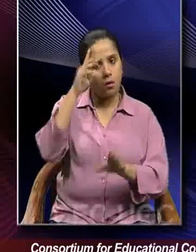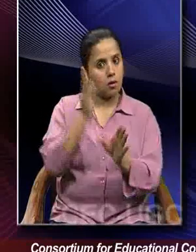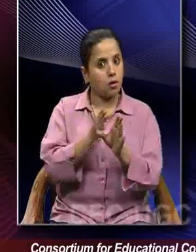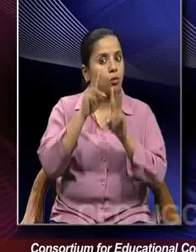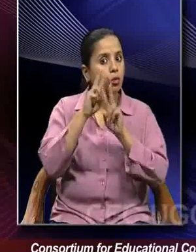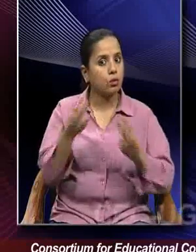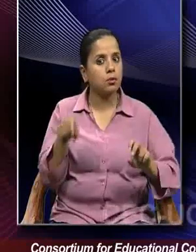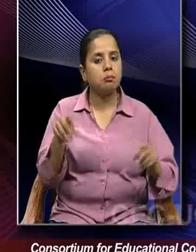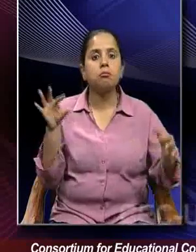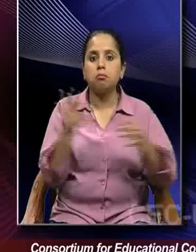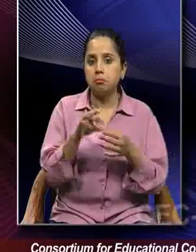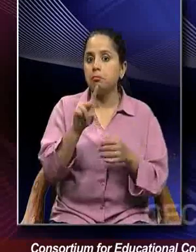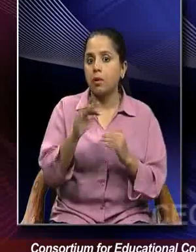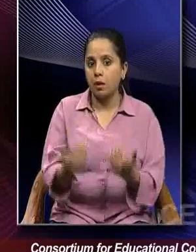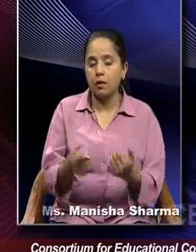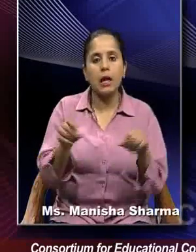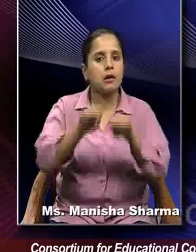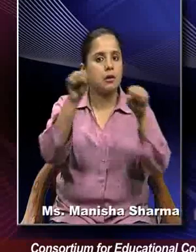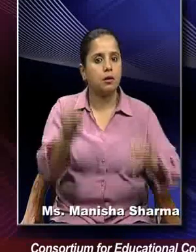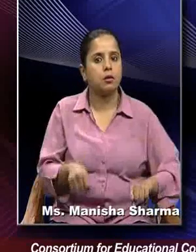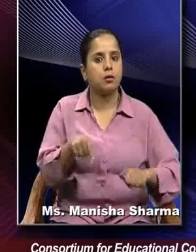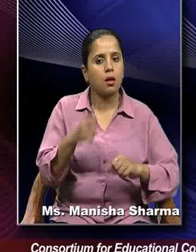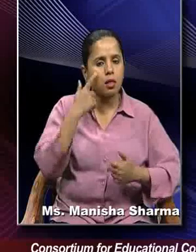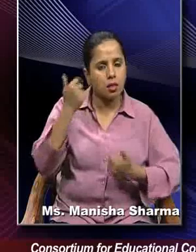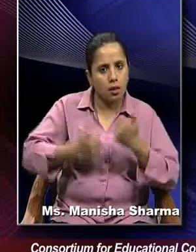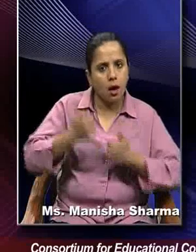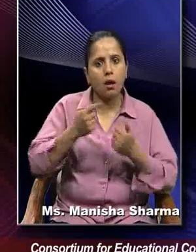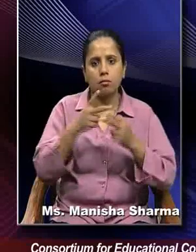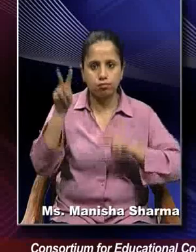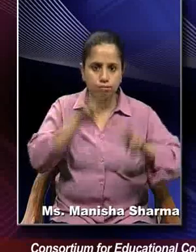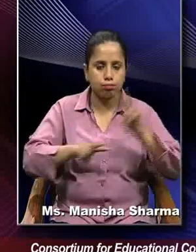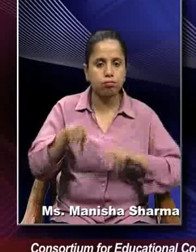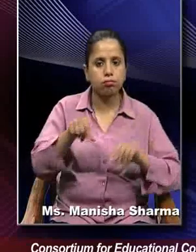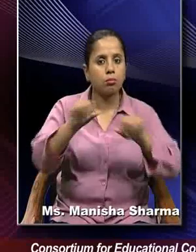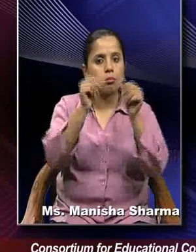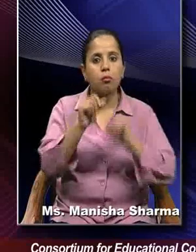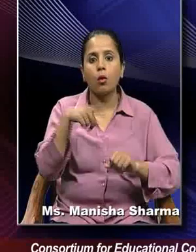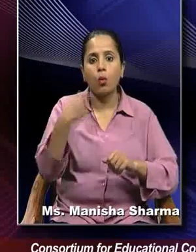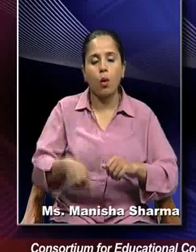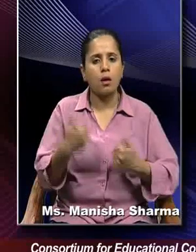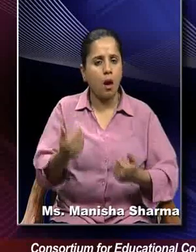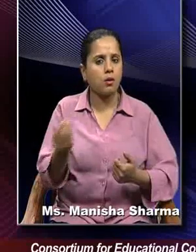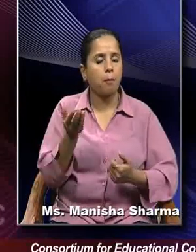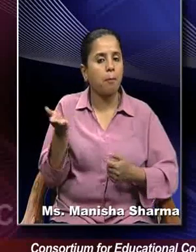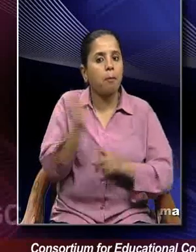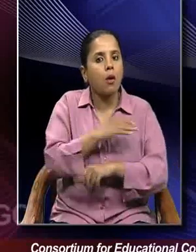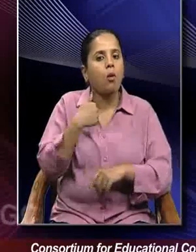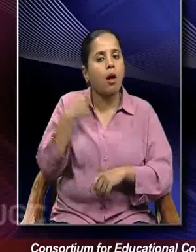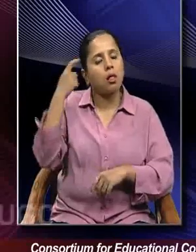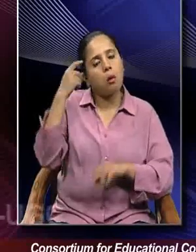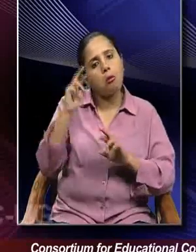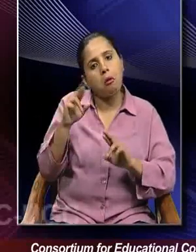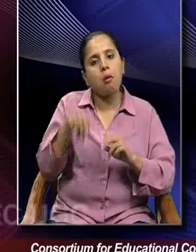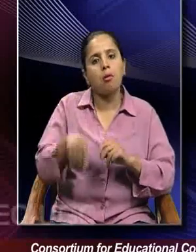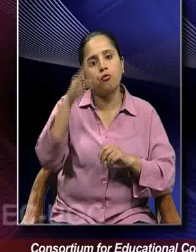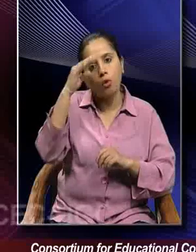research belongs, is a systematic examination that is shaped by the underlying assumptions derived from a